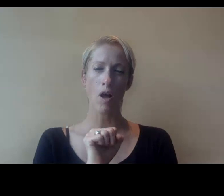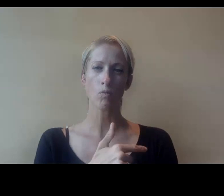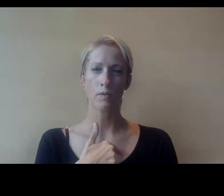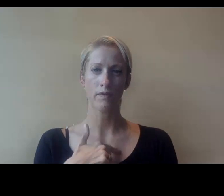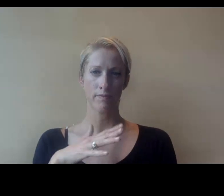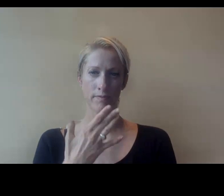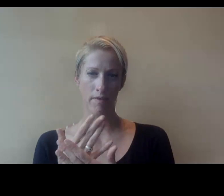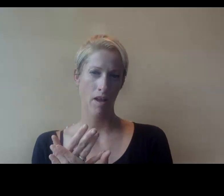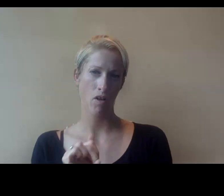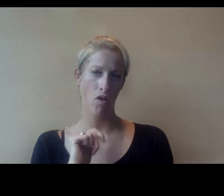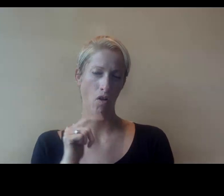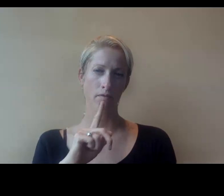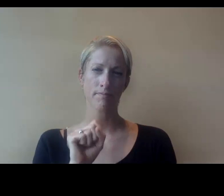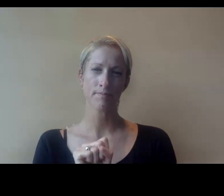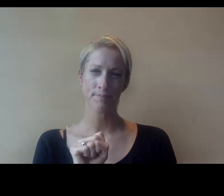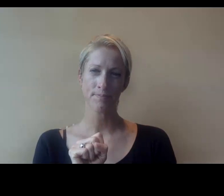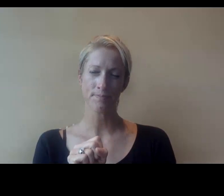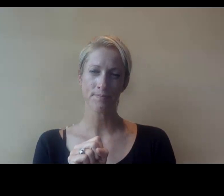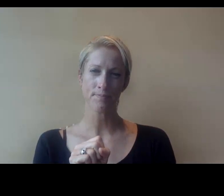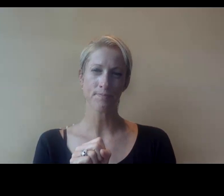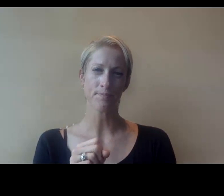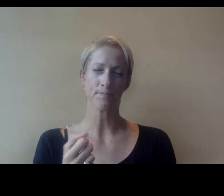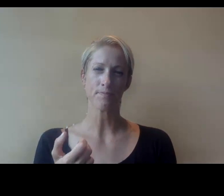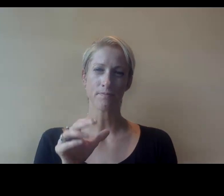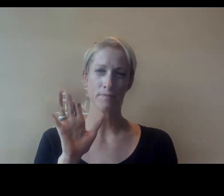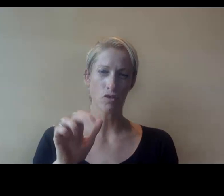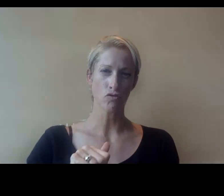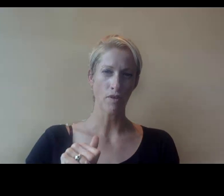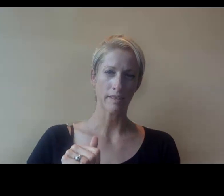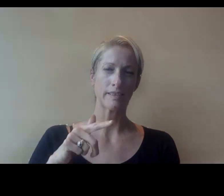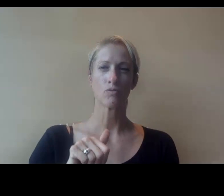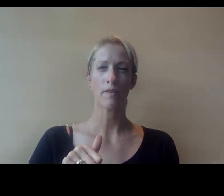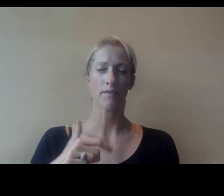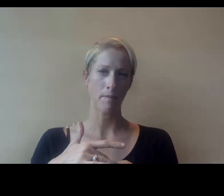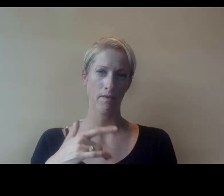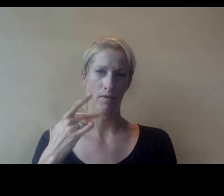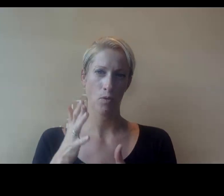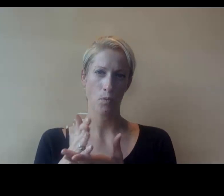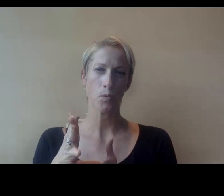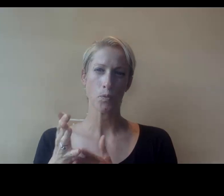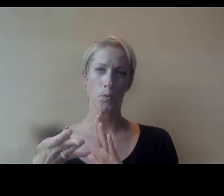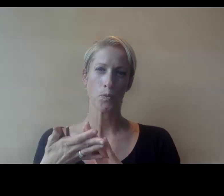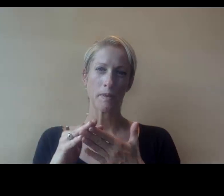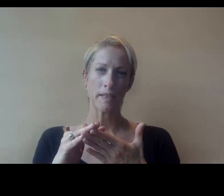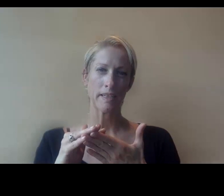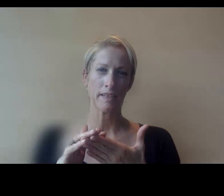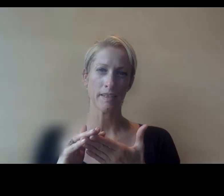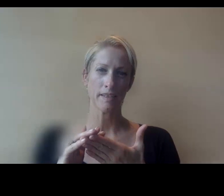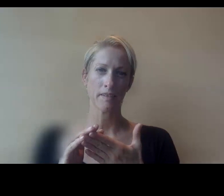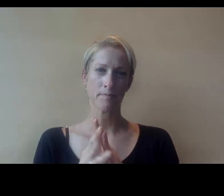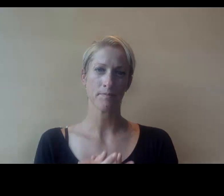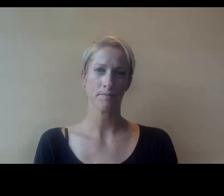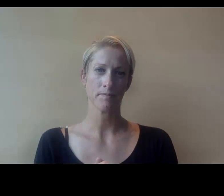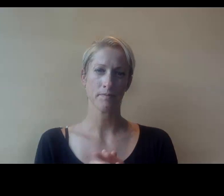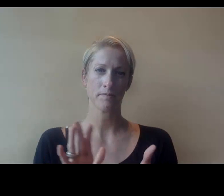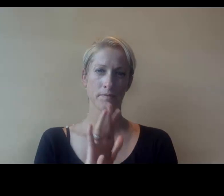credentialed training. So we're really excited that this training is available through community college systems, technical vocational